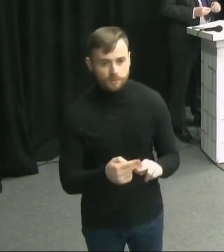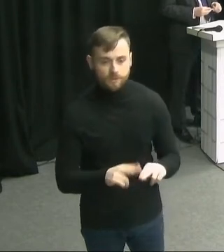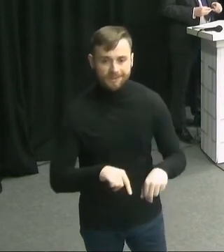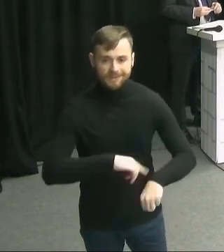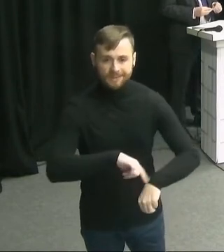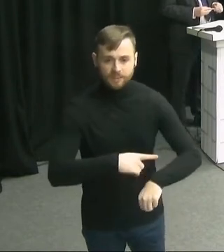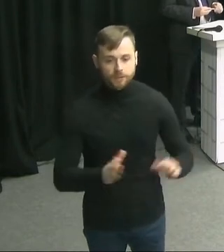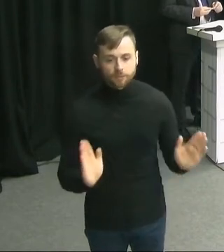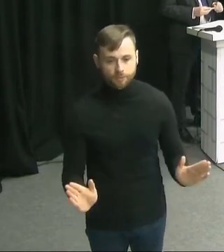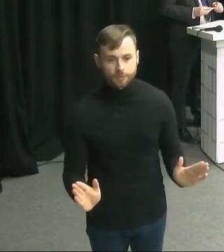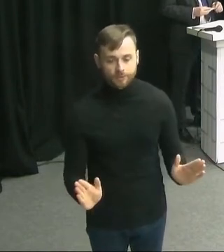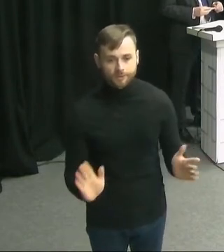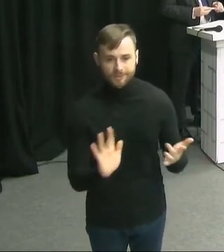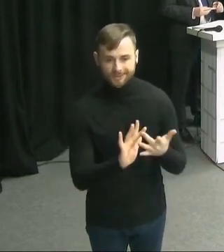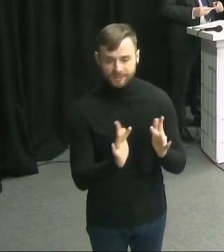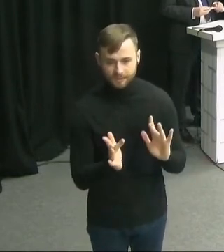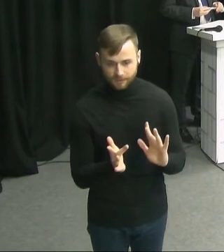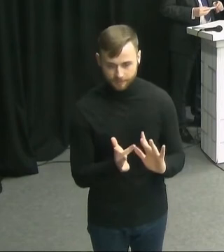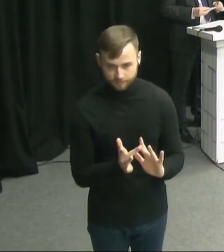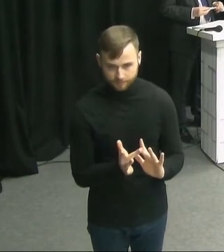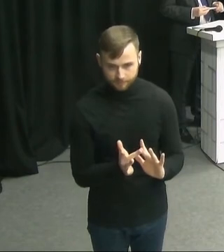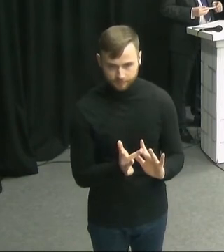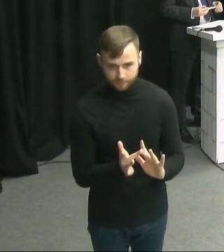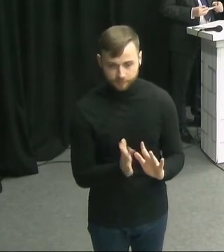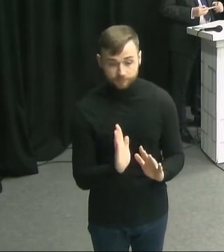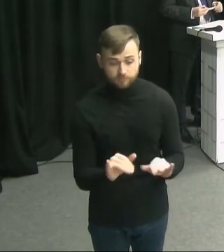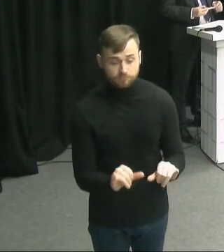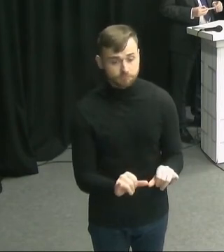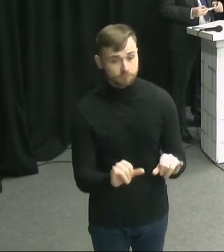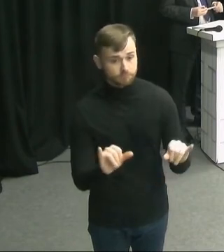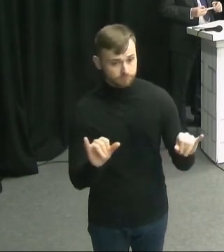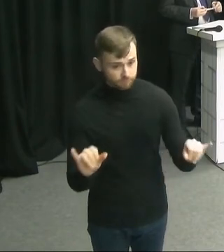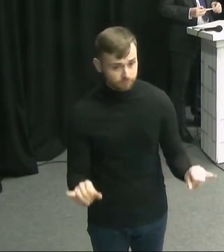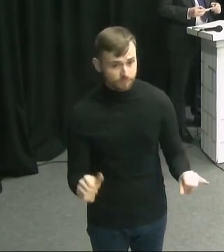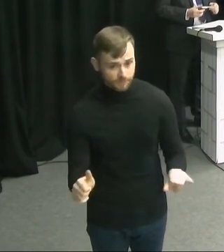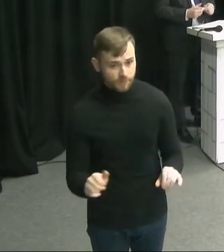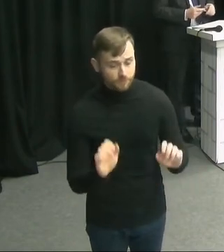because there's a number of programming documents that need to be submitted.